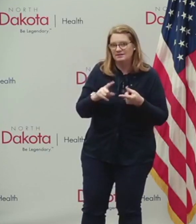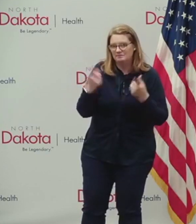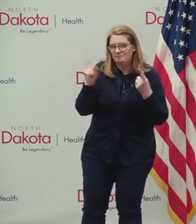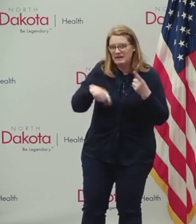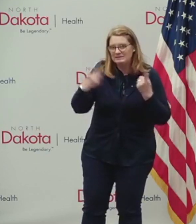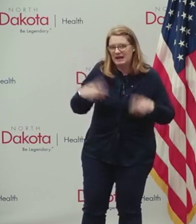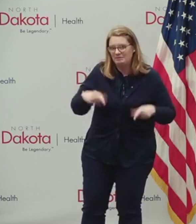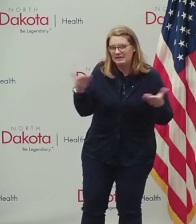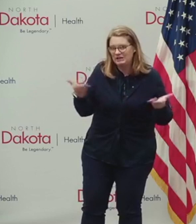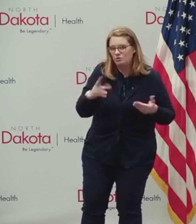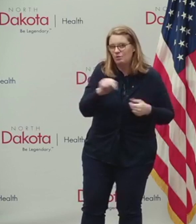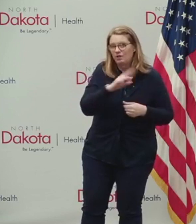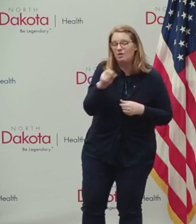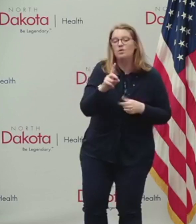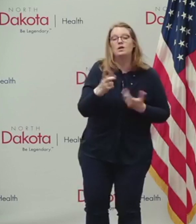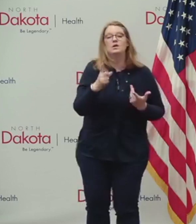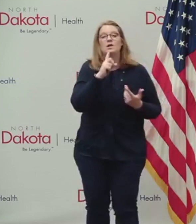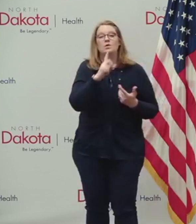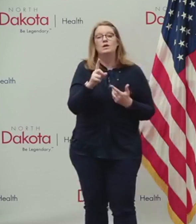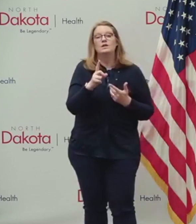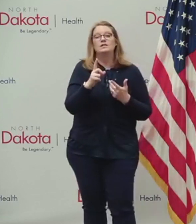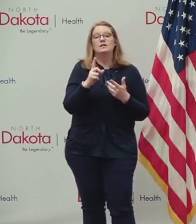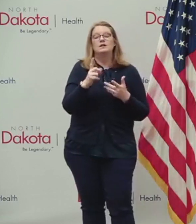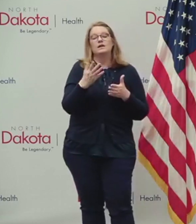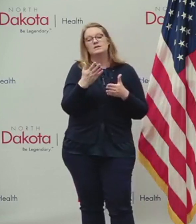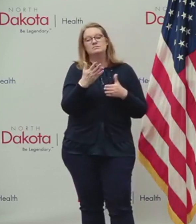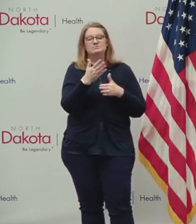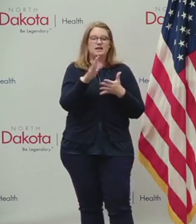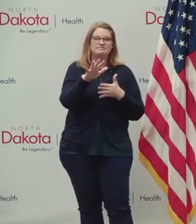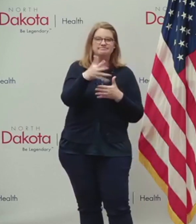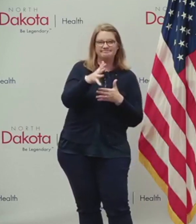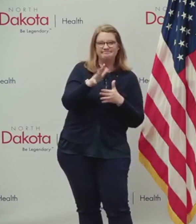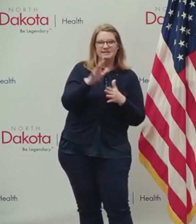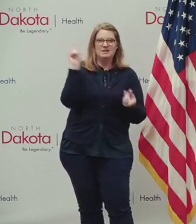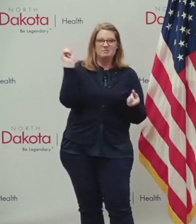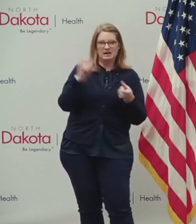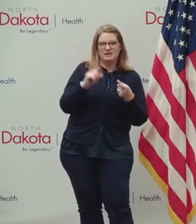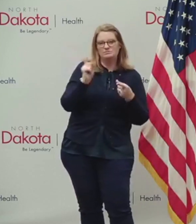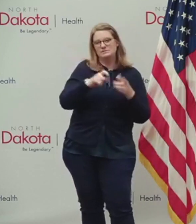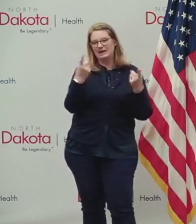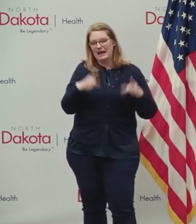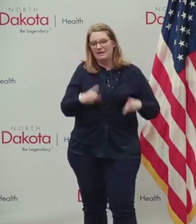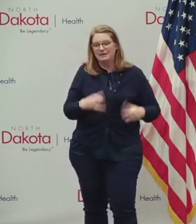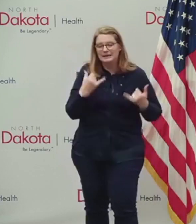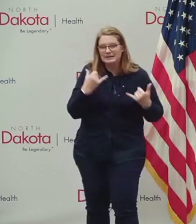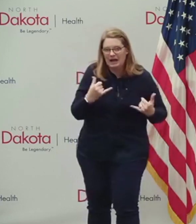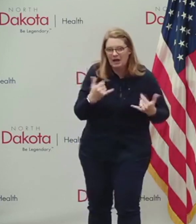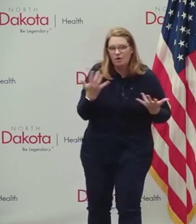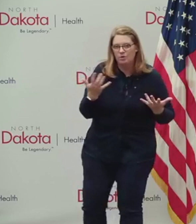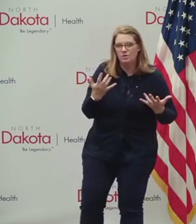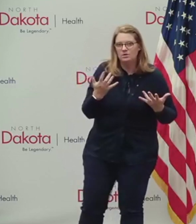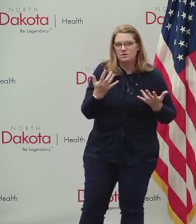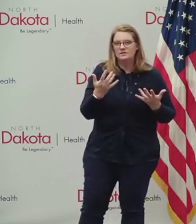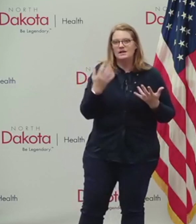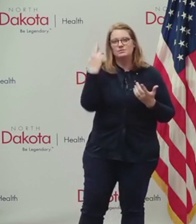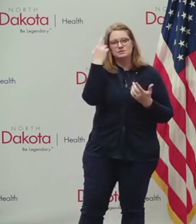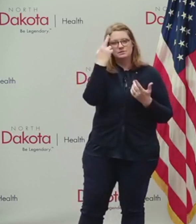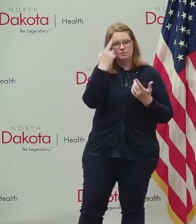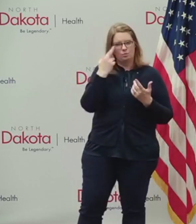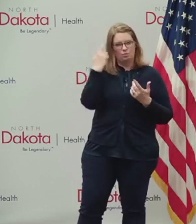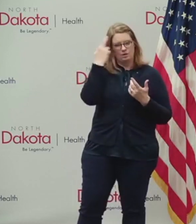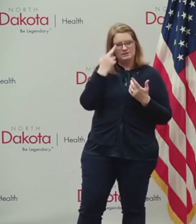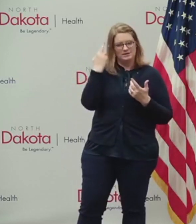talked about how that partial or incomplete mitigation must be what's going on right now, because that would help explain the